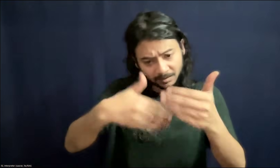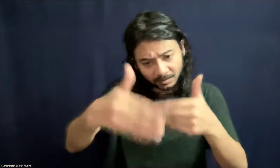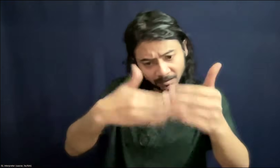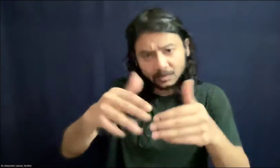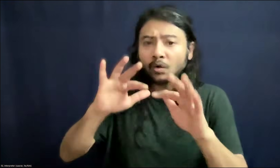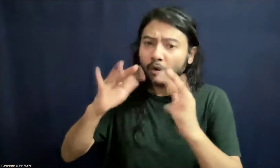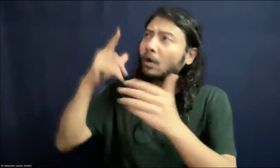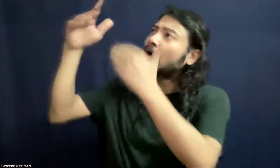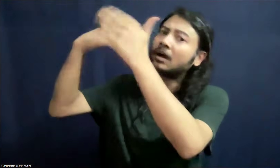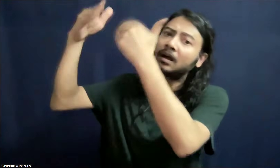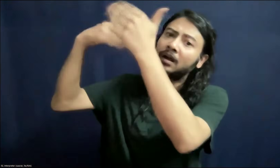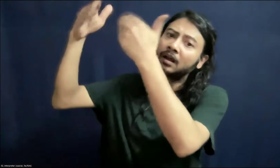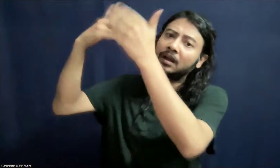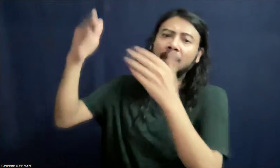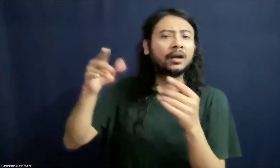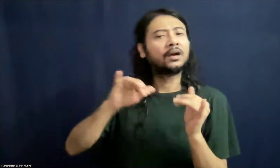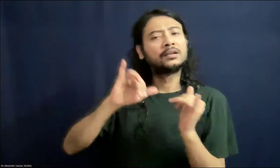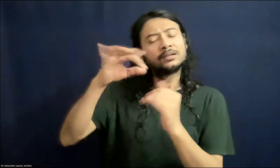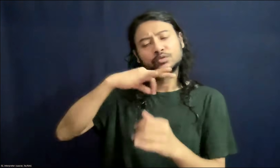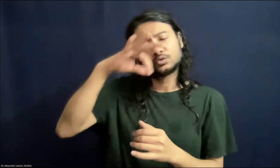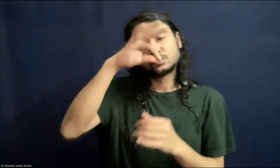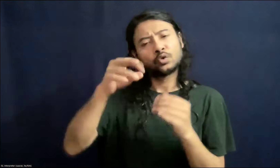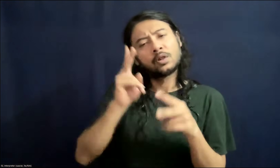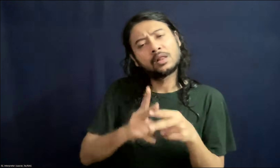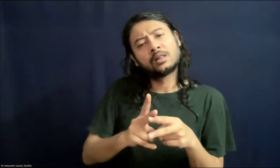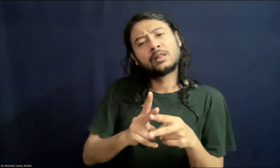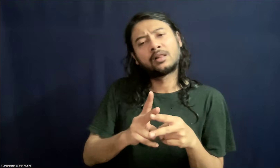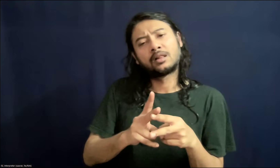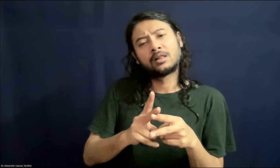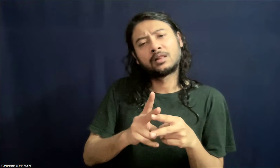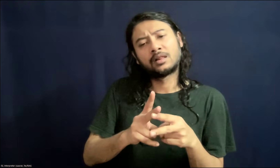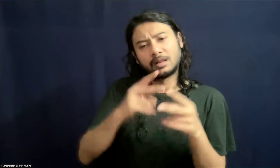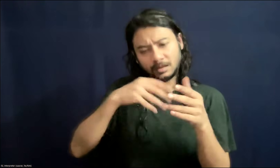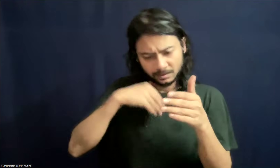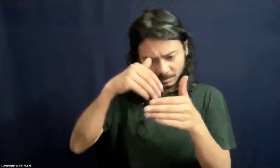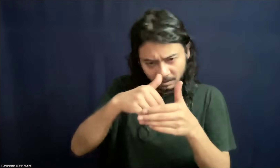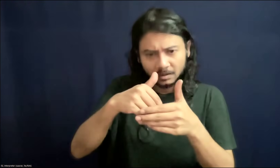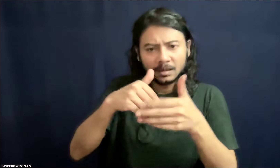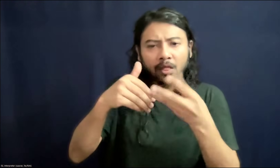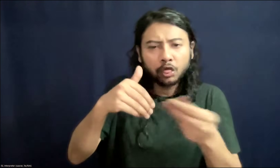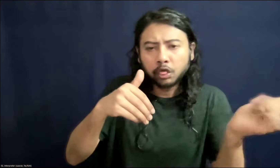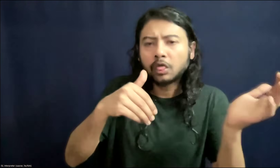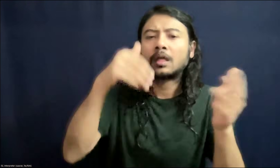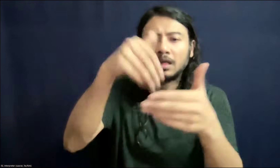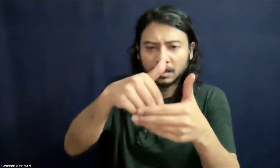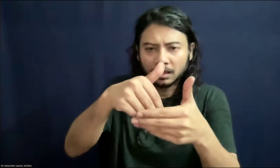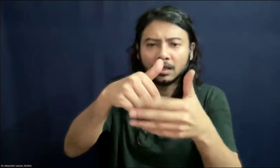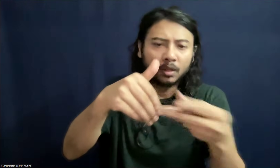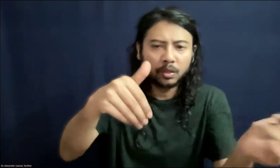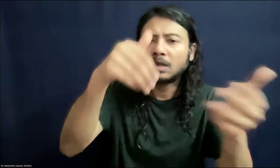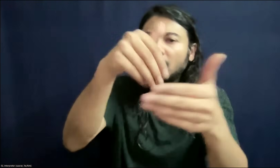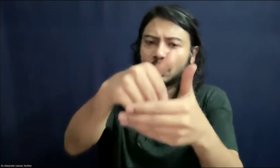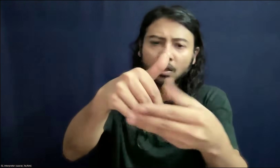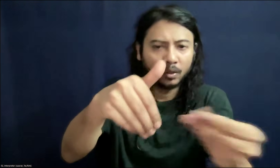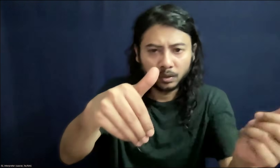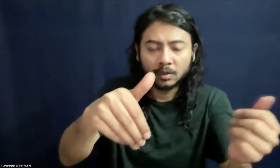So souls are eternal. But the difference is that those present in material world have to